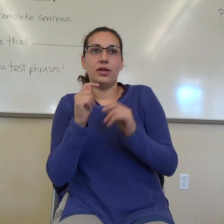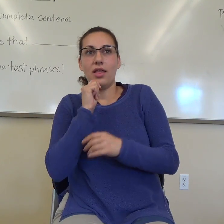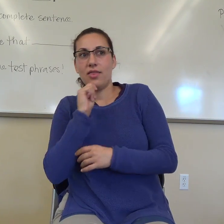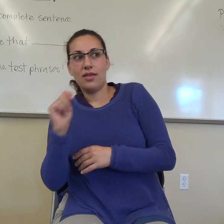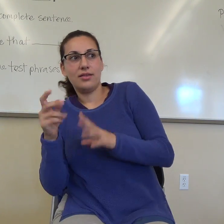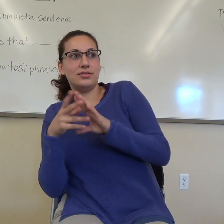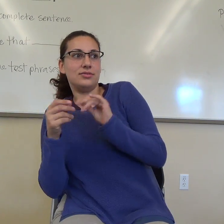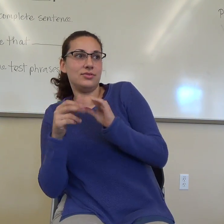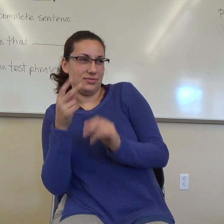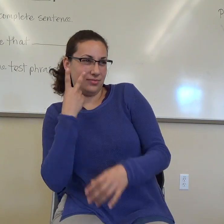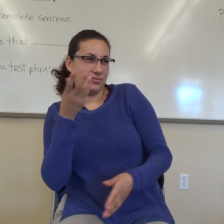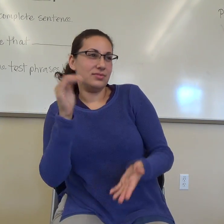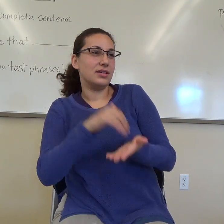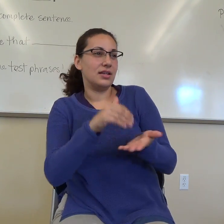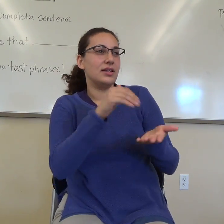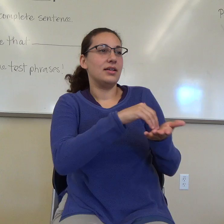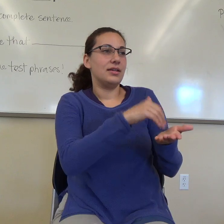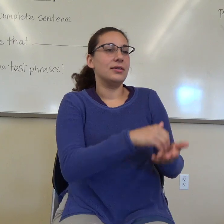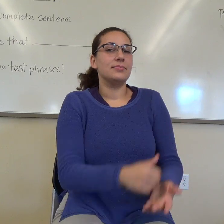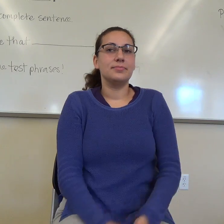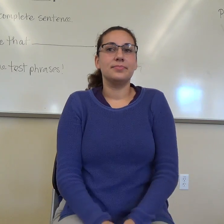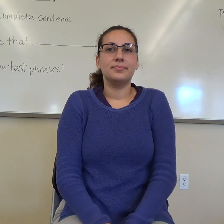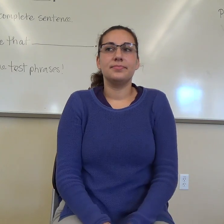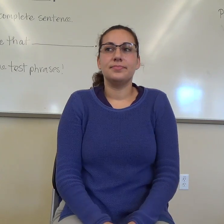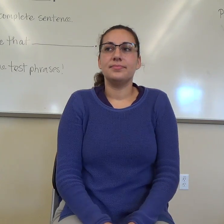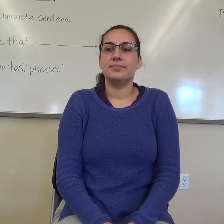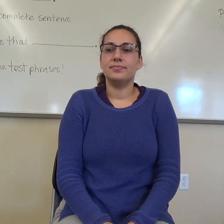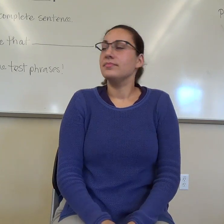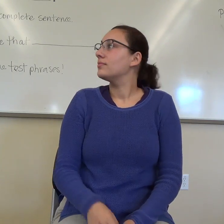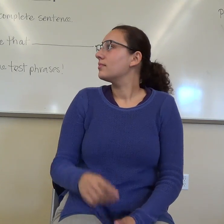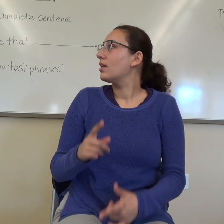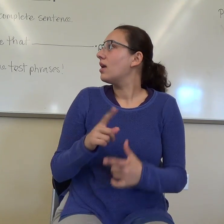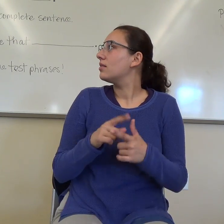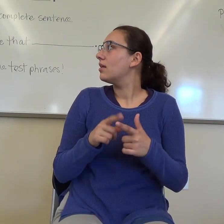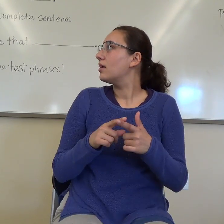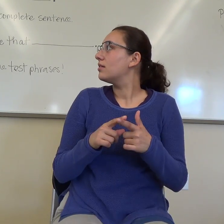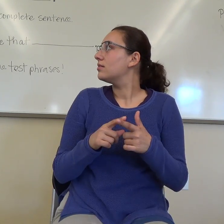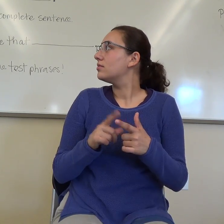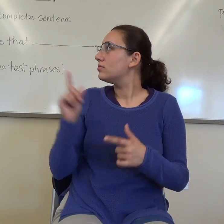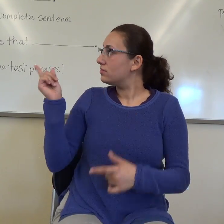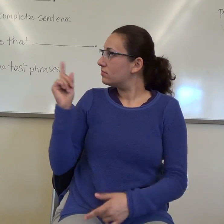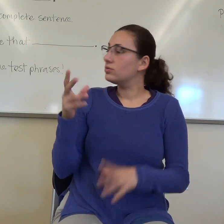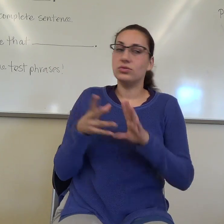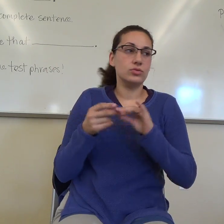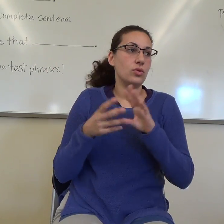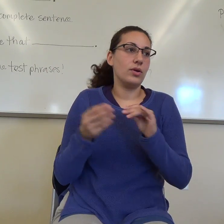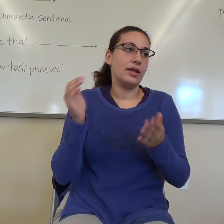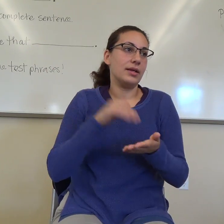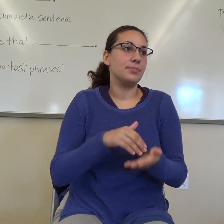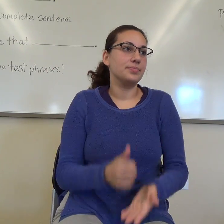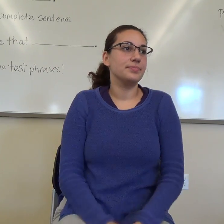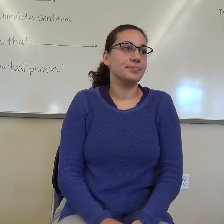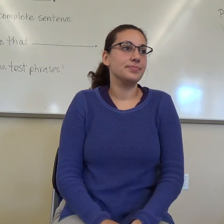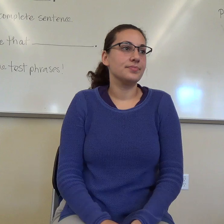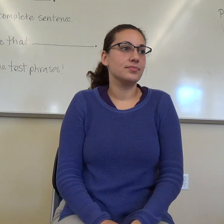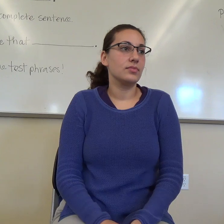sense? Okay, and then this. So the topic isn't Cinco